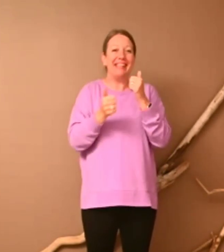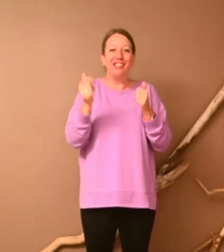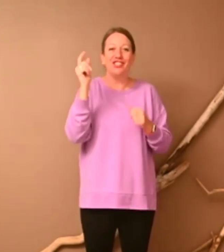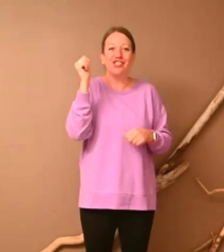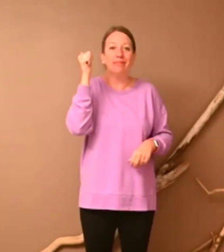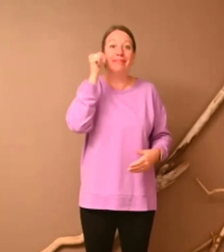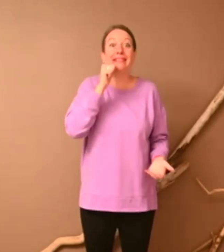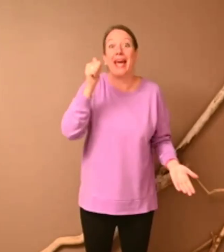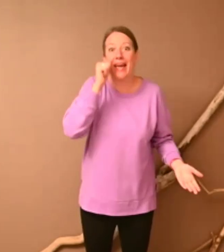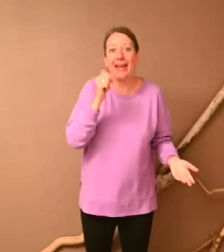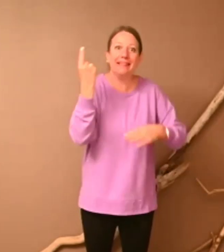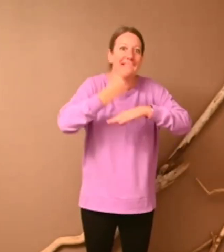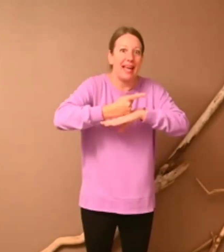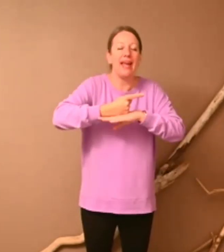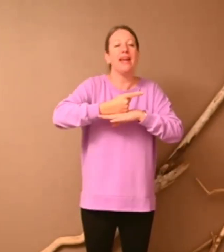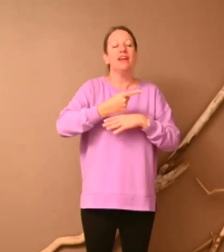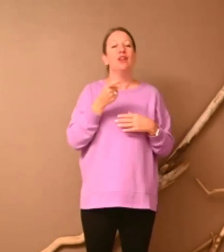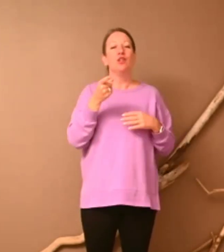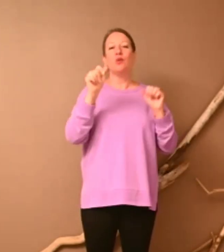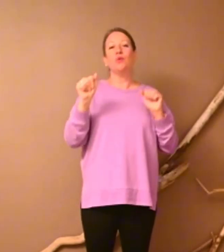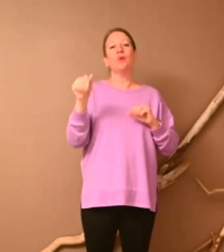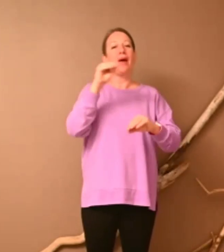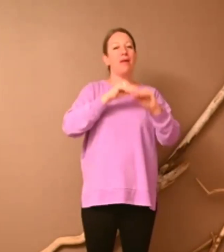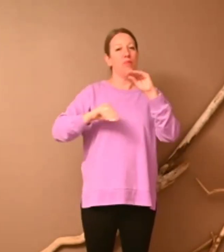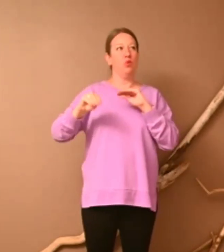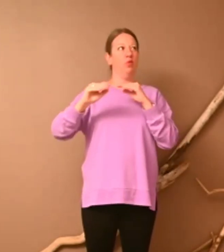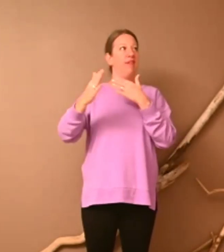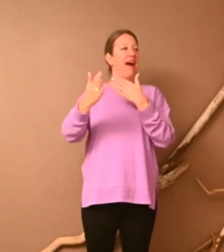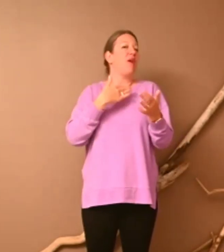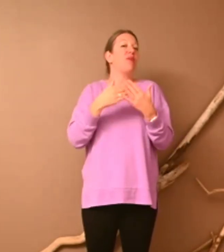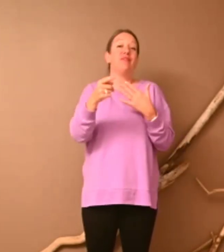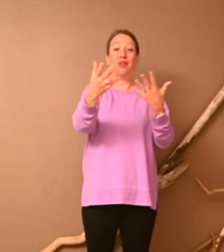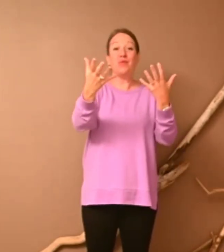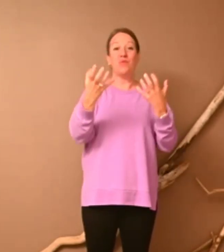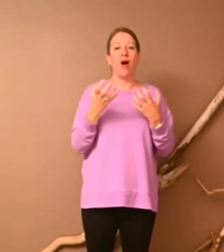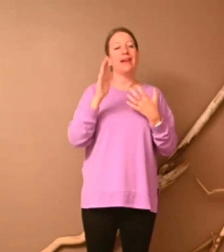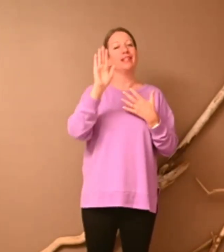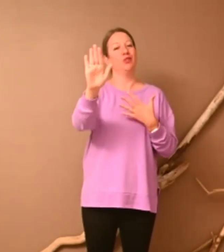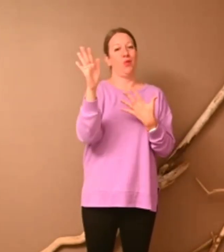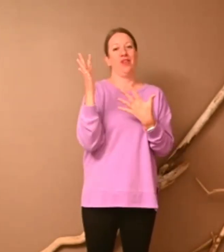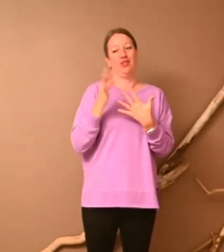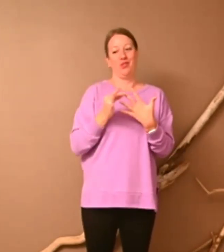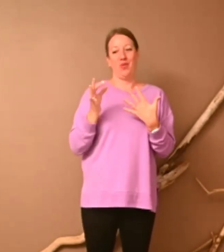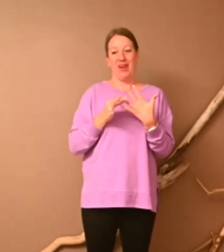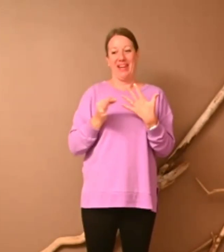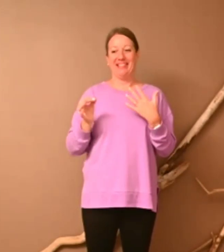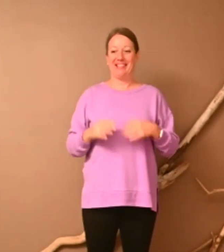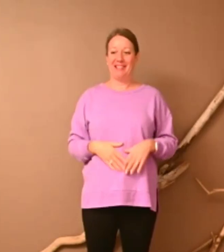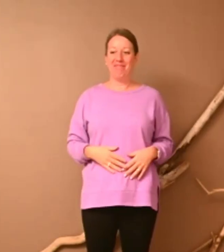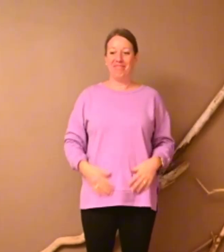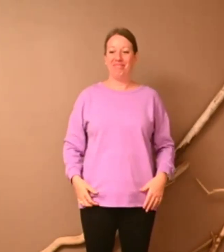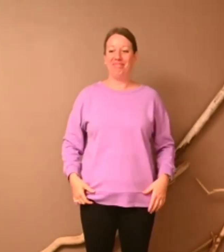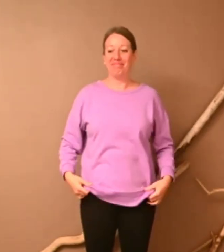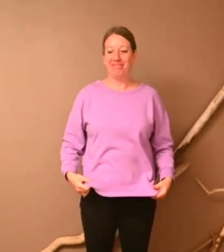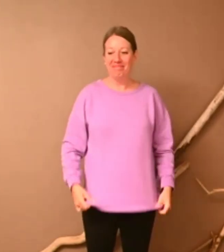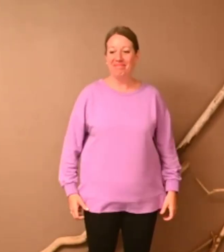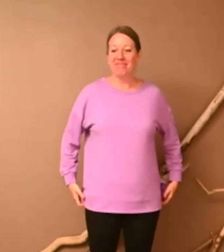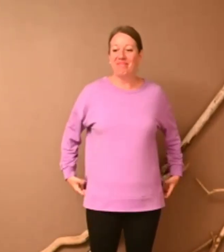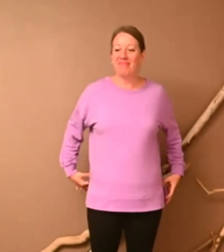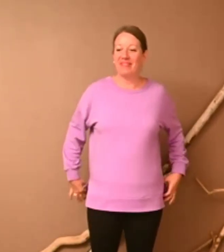and valid. And each moment, each day, your choices are going to be changing. And it's always